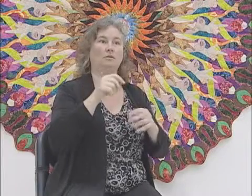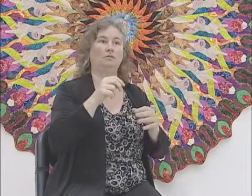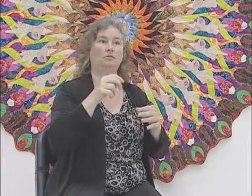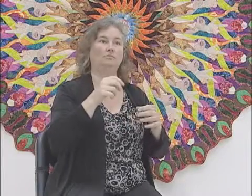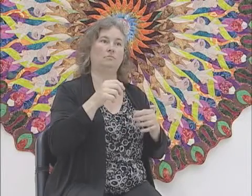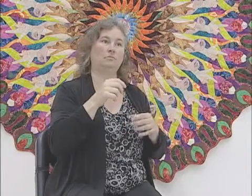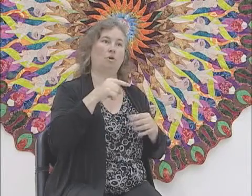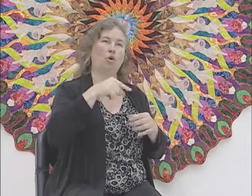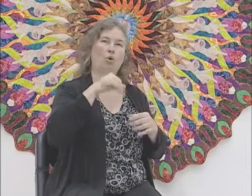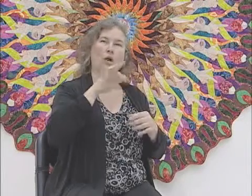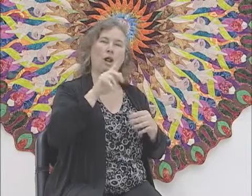show.